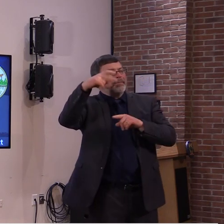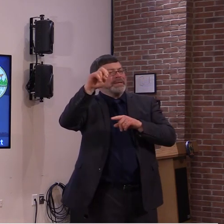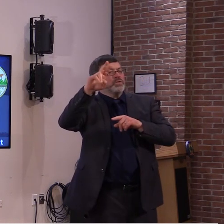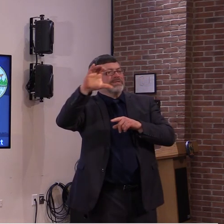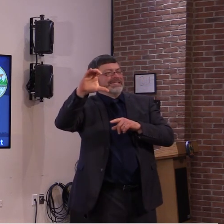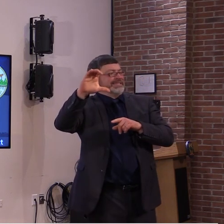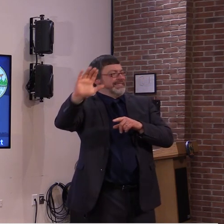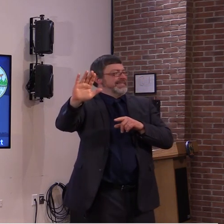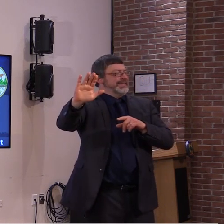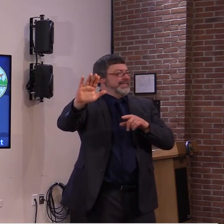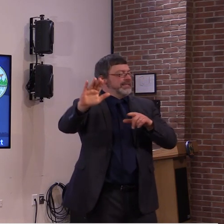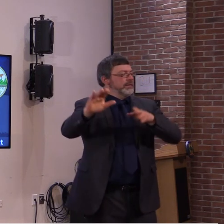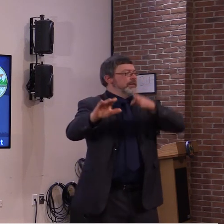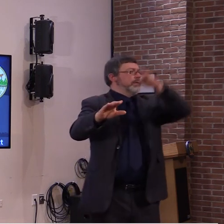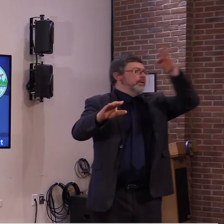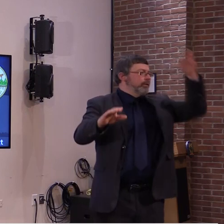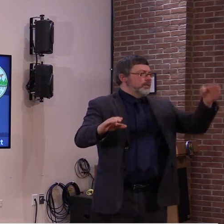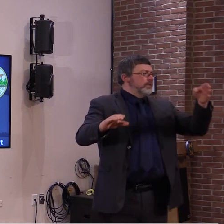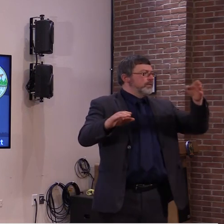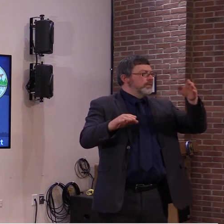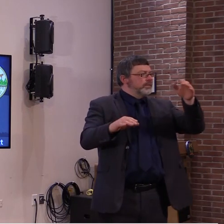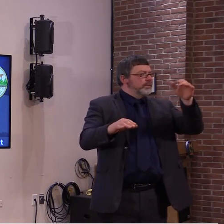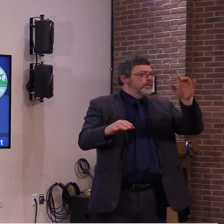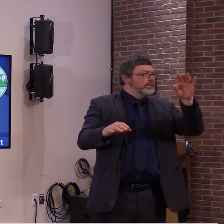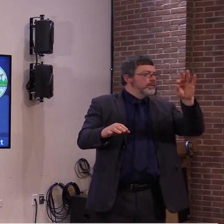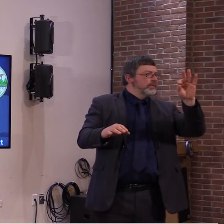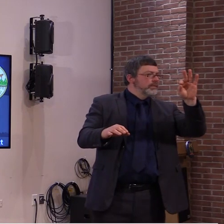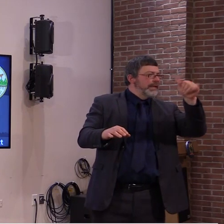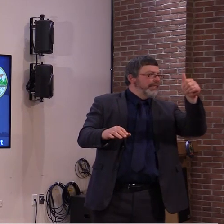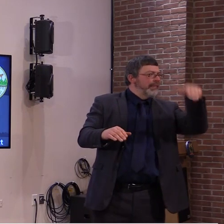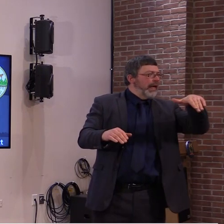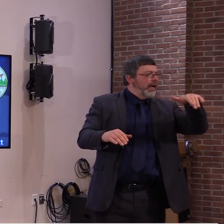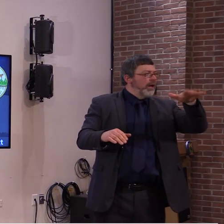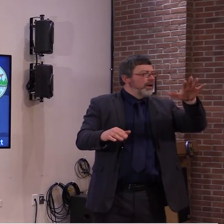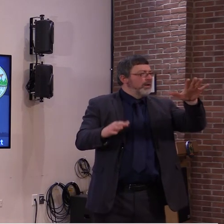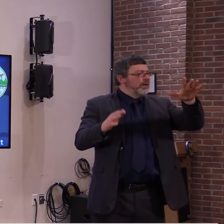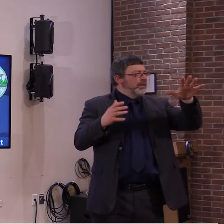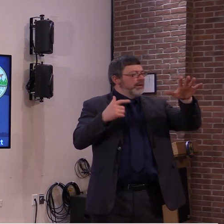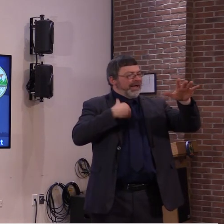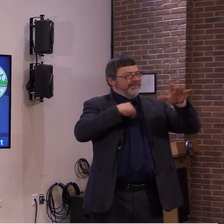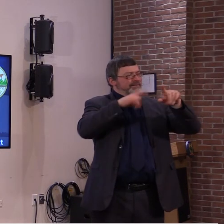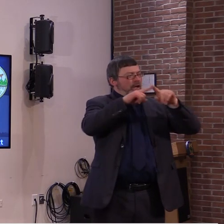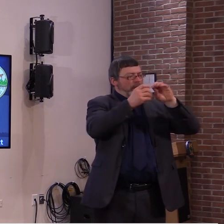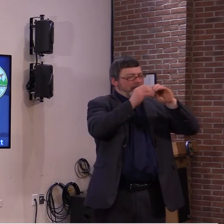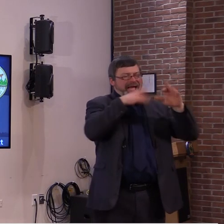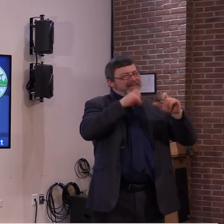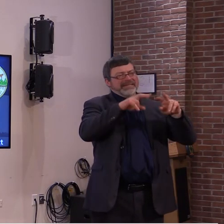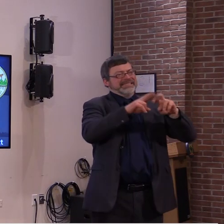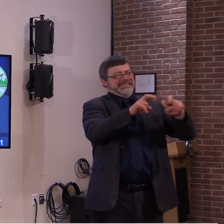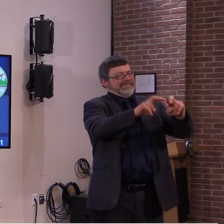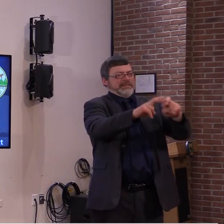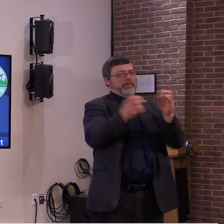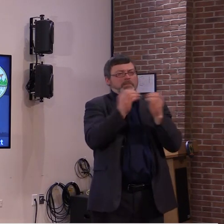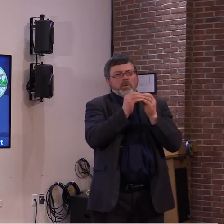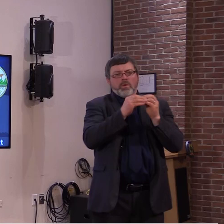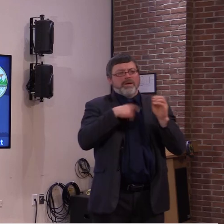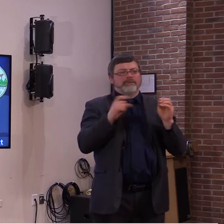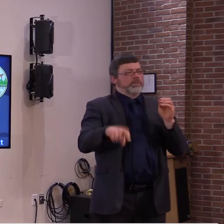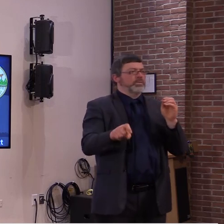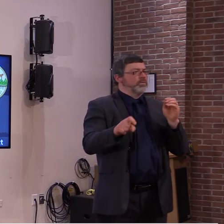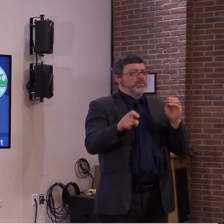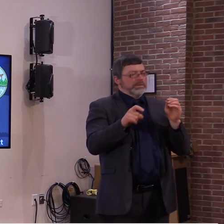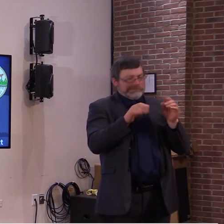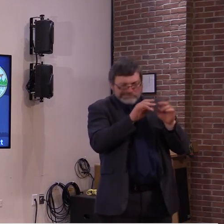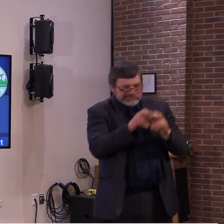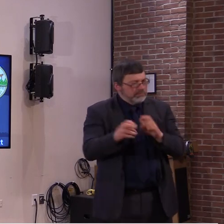got some additional numbers as well that I can pull. But that, you know, anybody who files for benefits